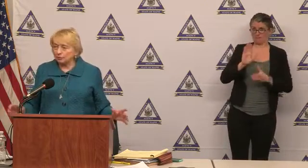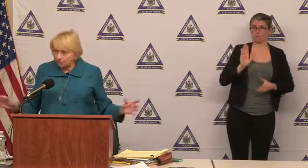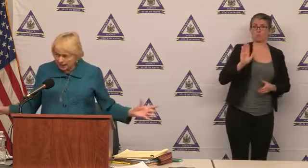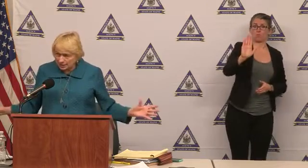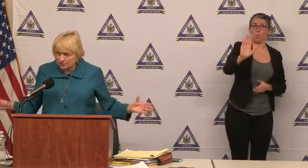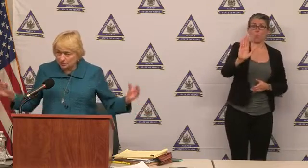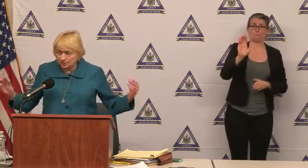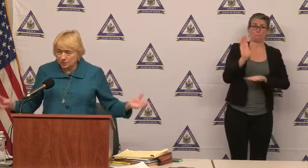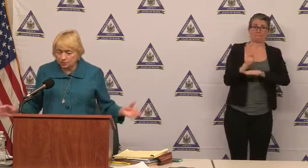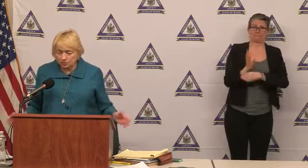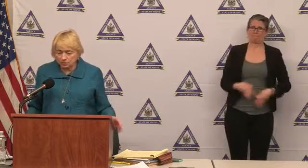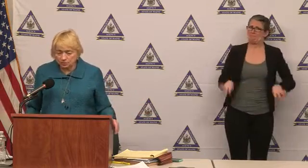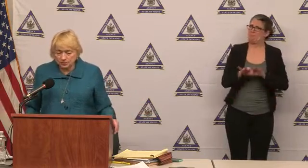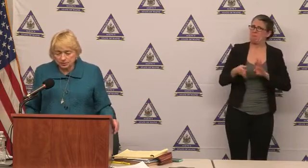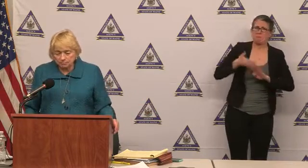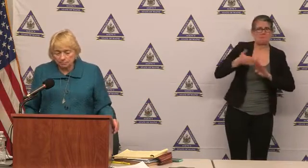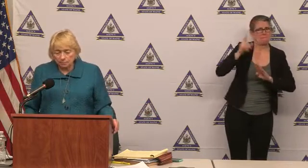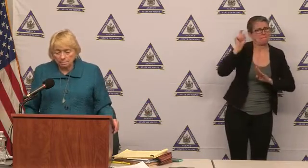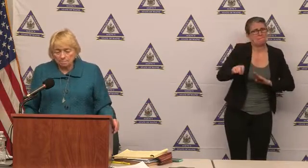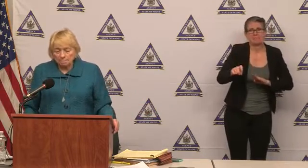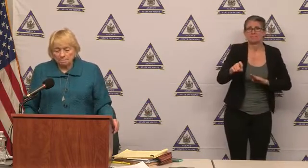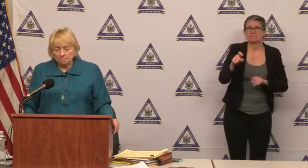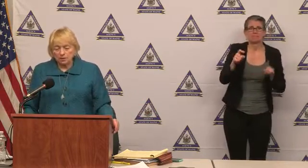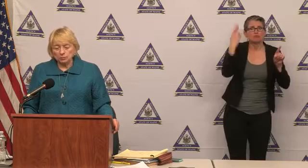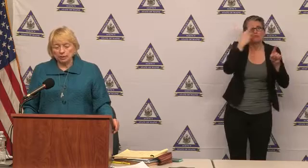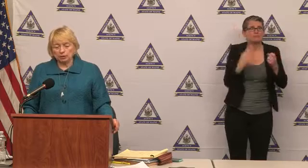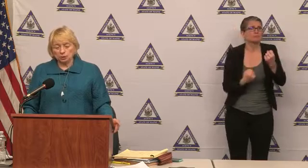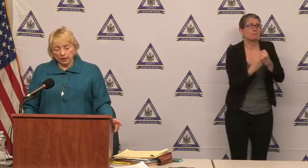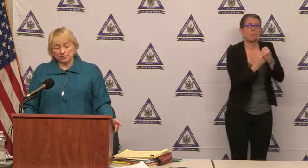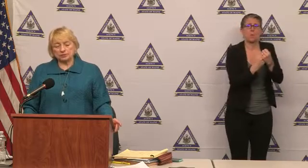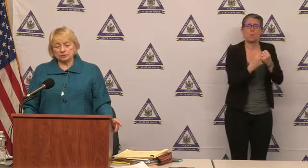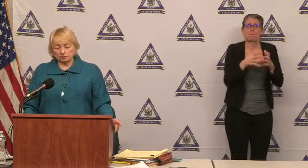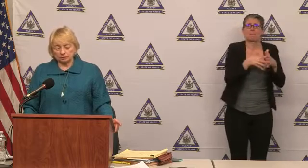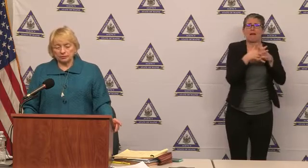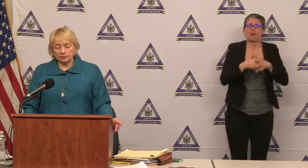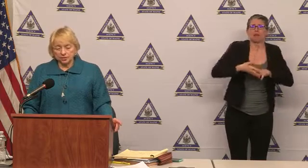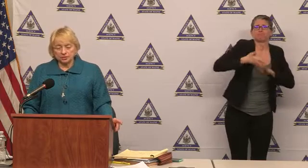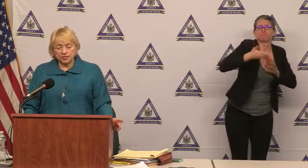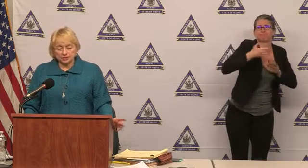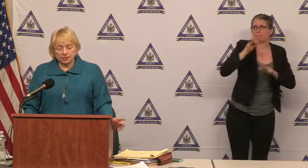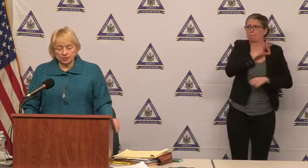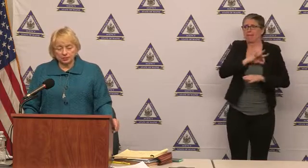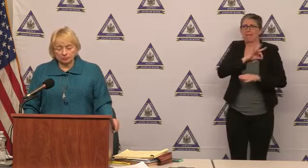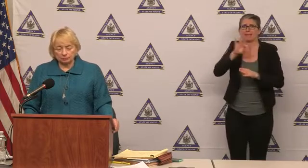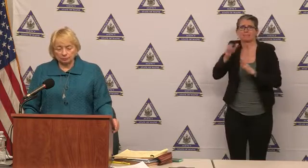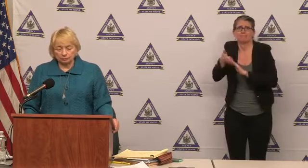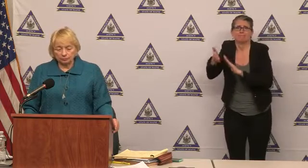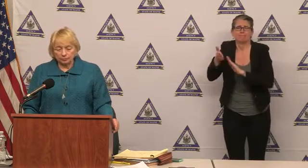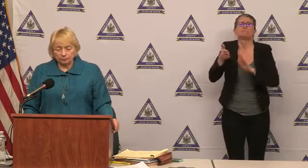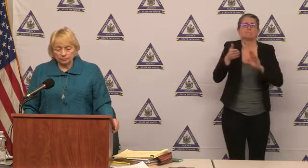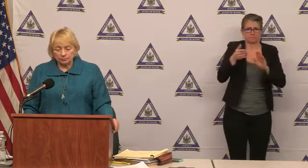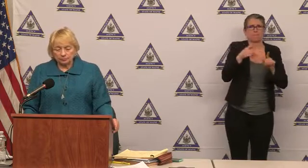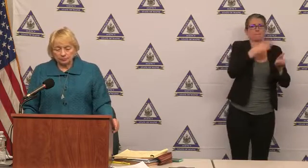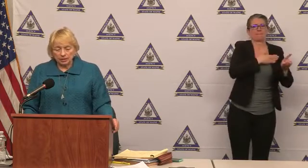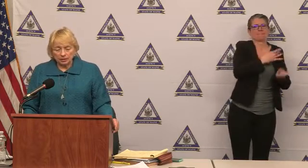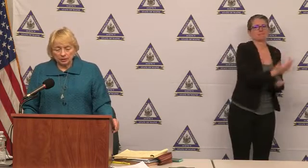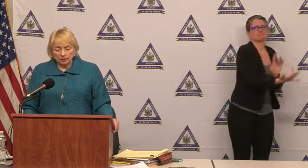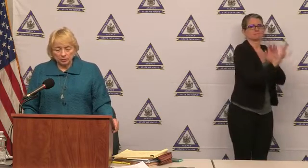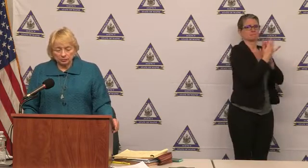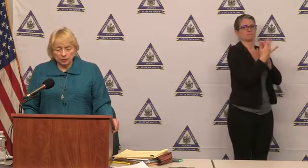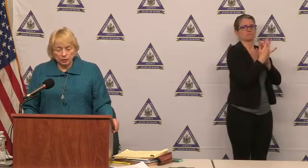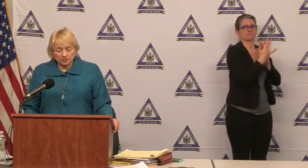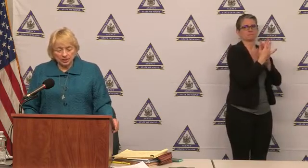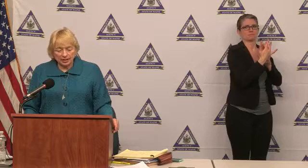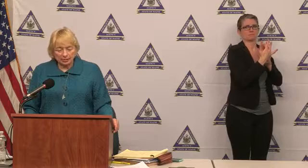that provides essential services, you may request such a designation. And